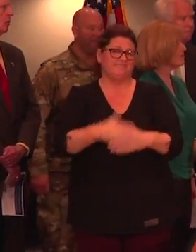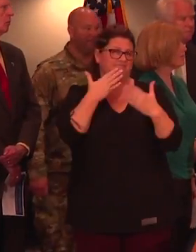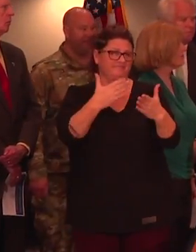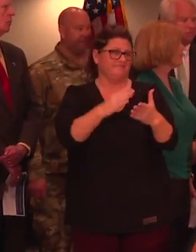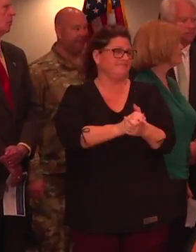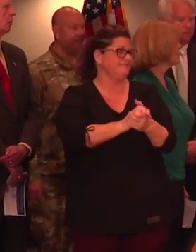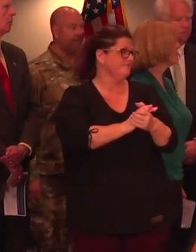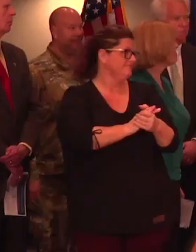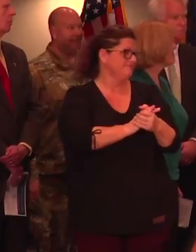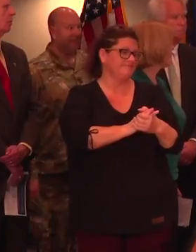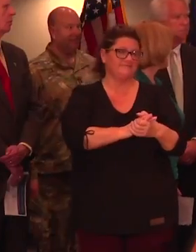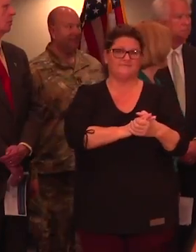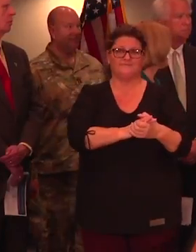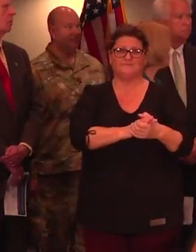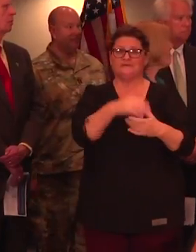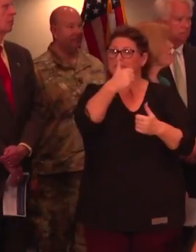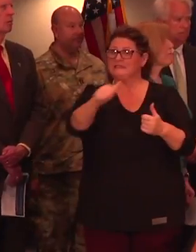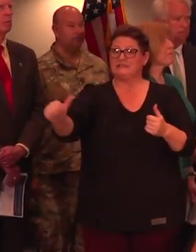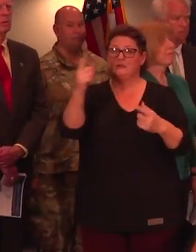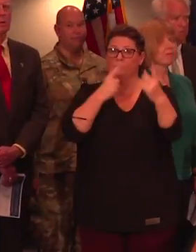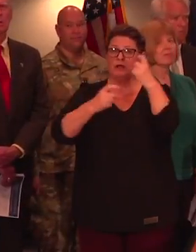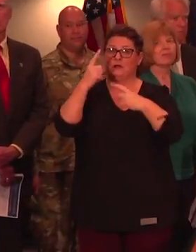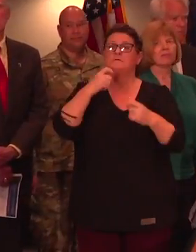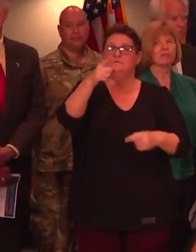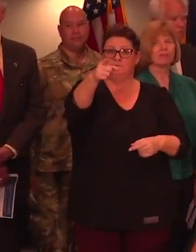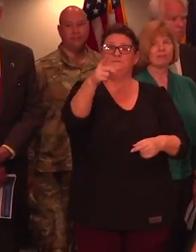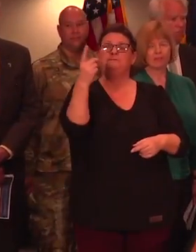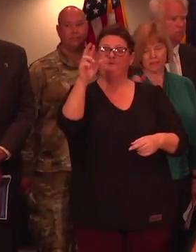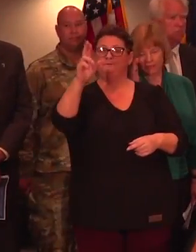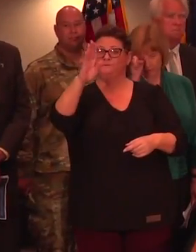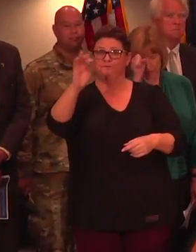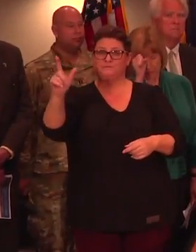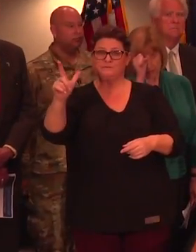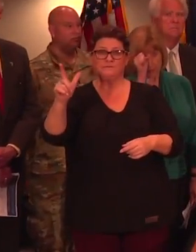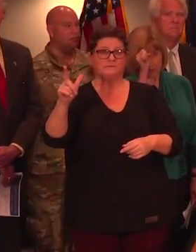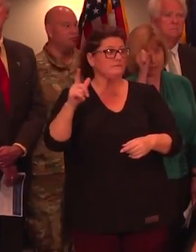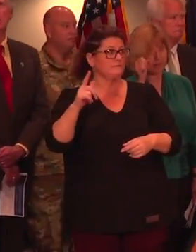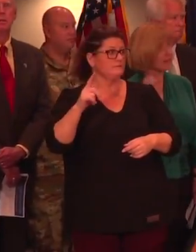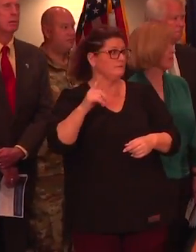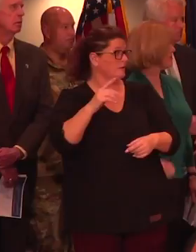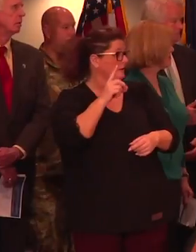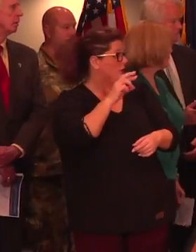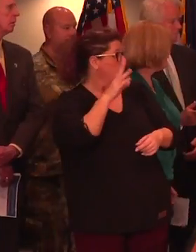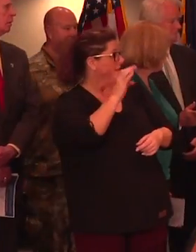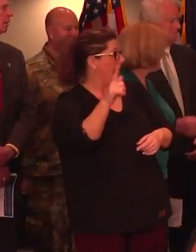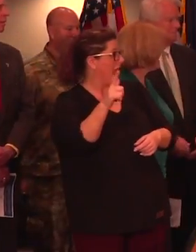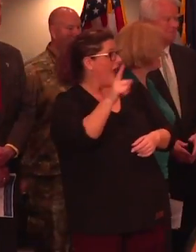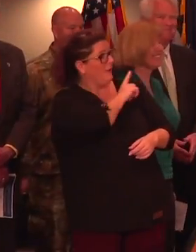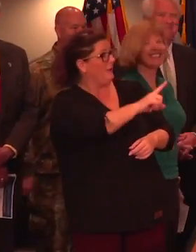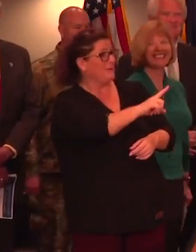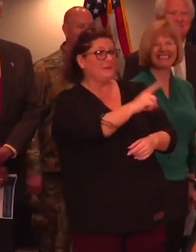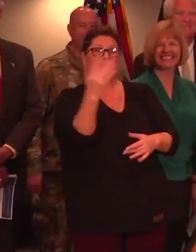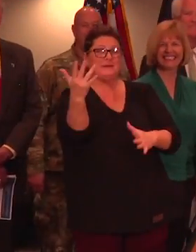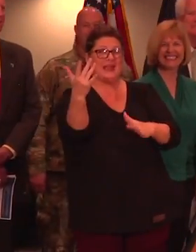Thank you, Dr. Bell. Are there any questions? I have a question for Dr. Bell. I know you said wait a second. Dr. Bell?